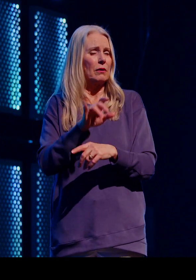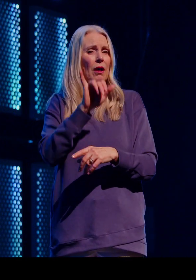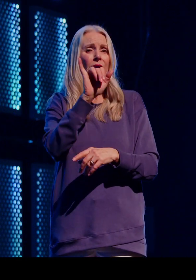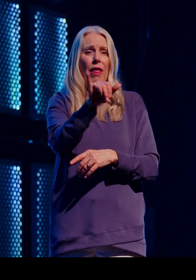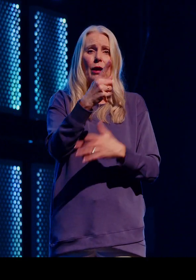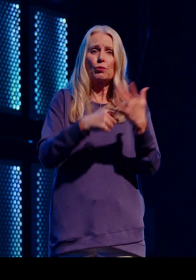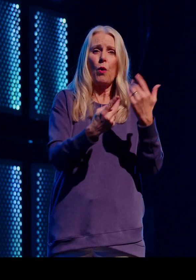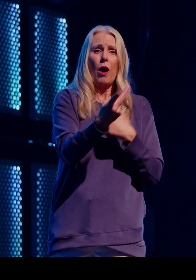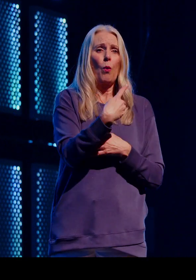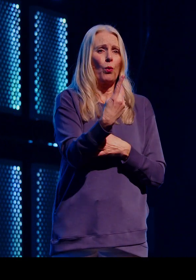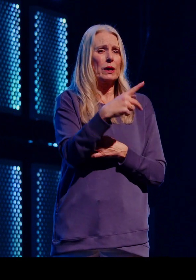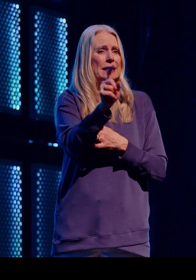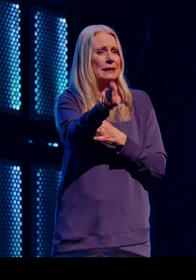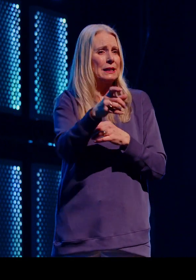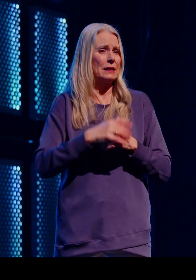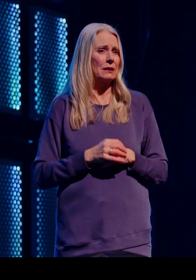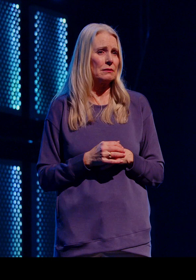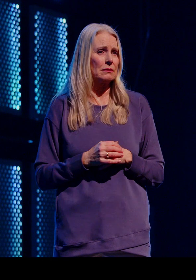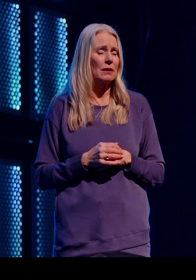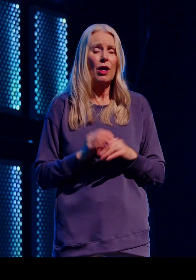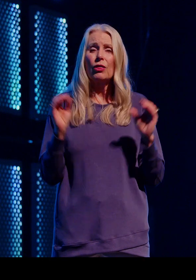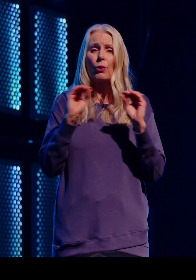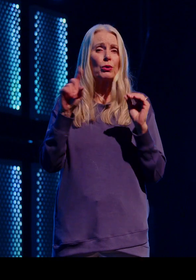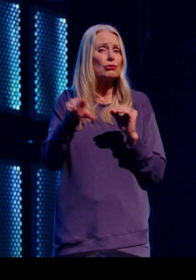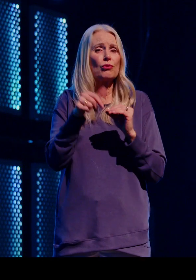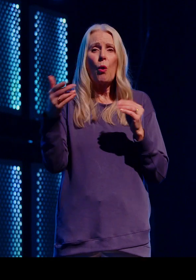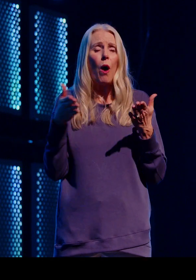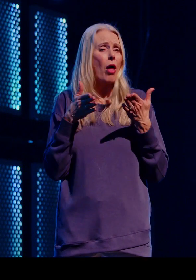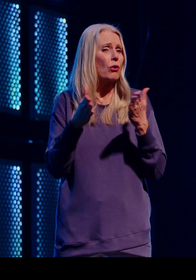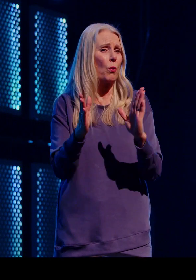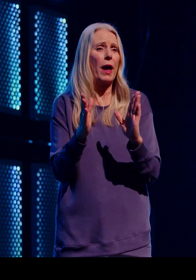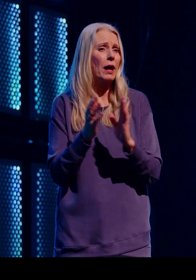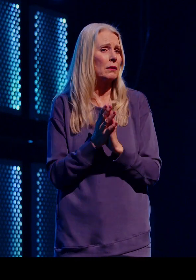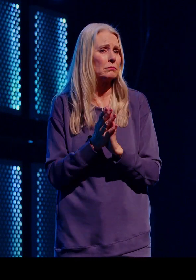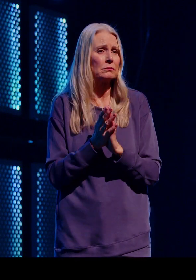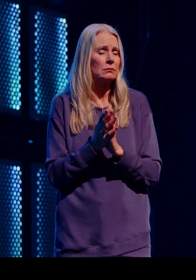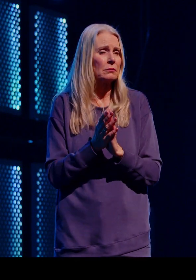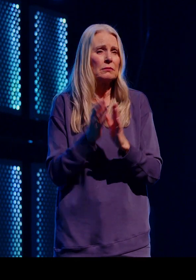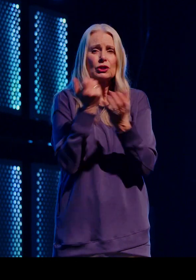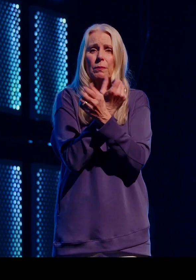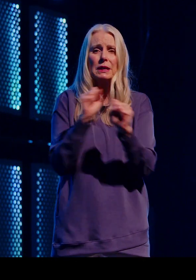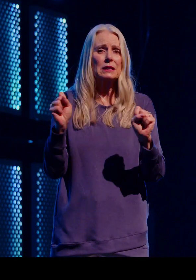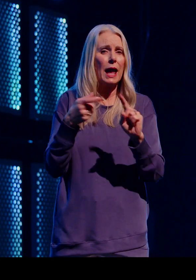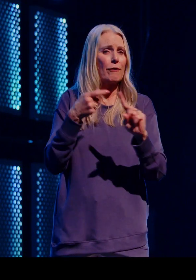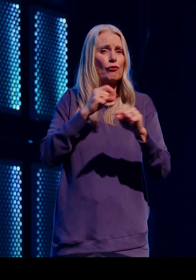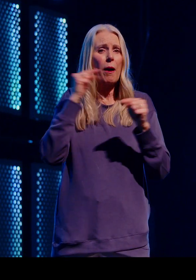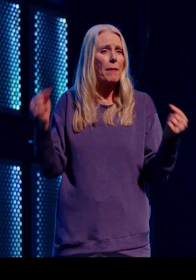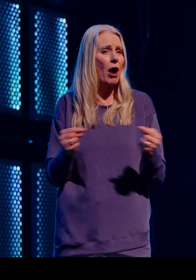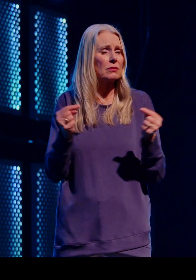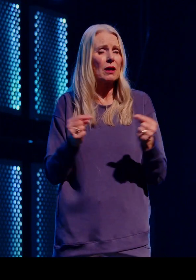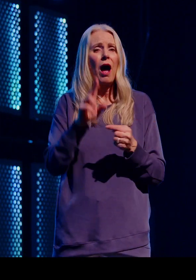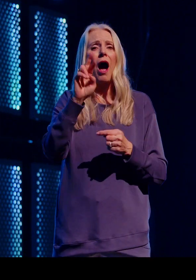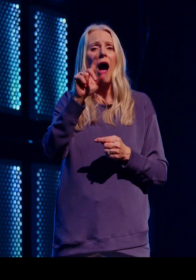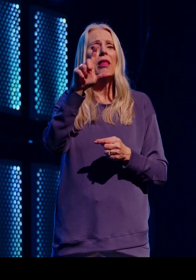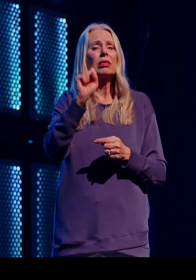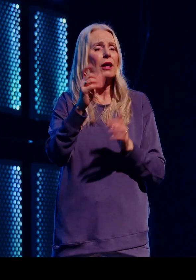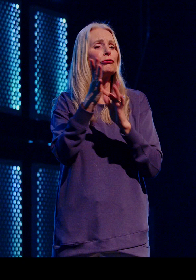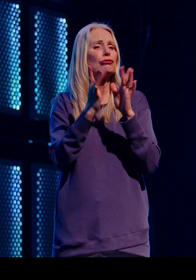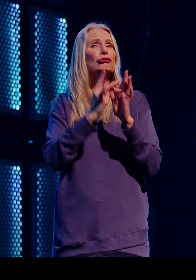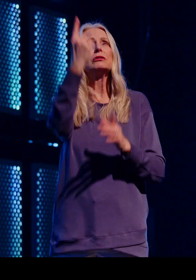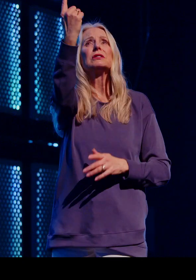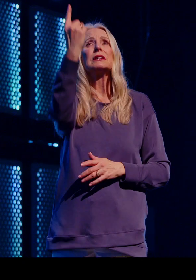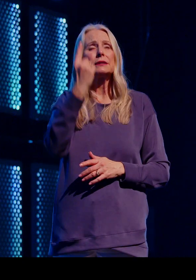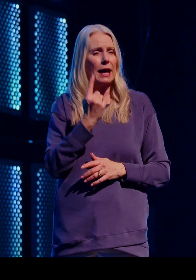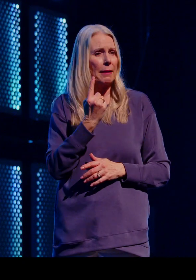needed. That's what we needed. There was no other way for us to be saved from our sin unless Jesus made the payment. And it says